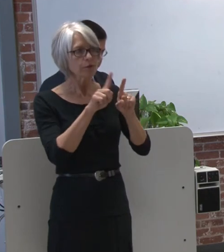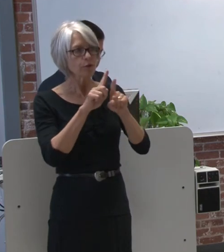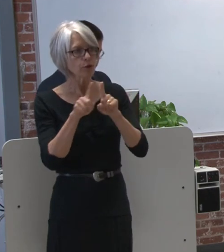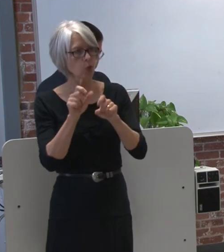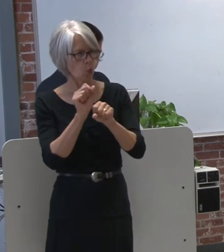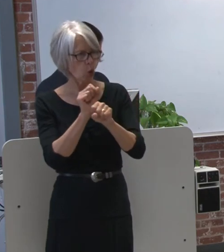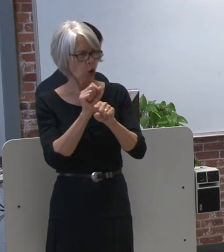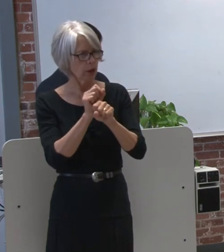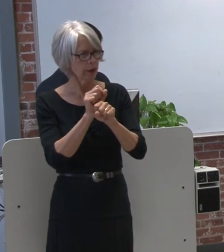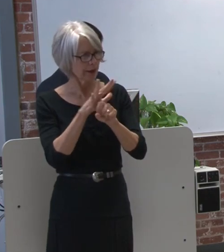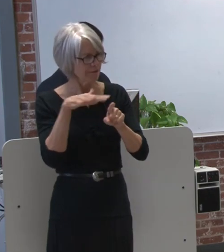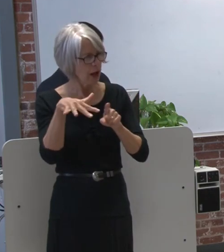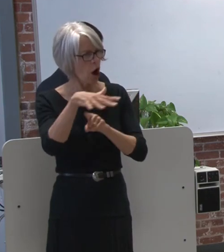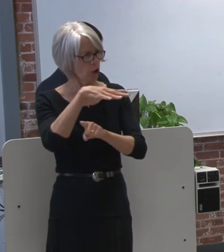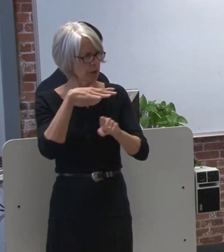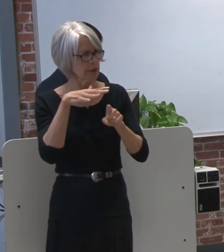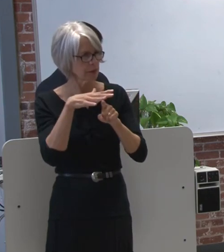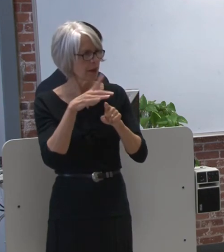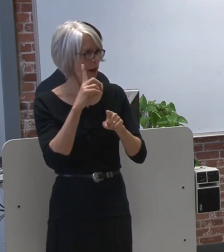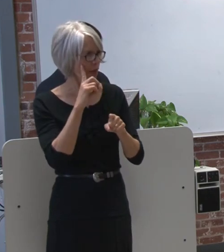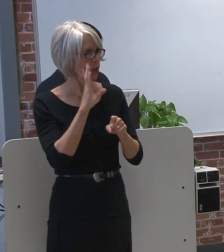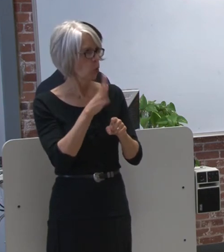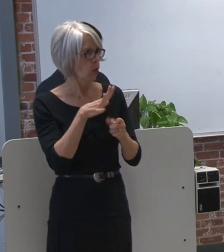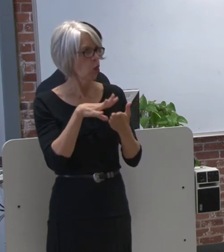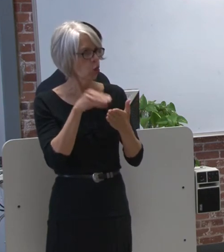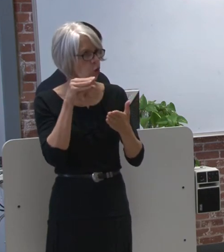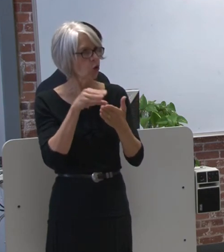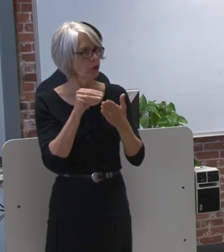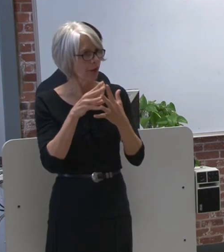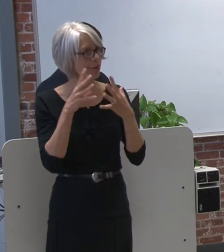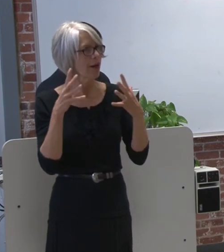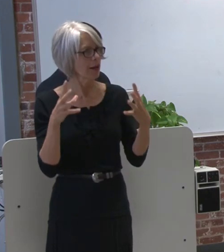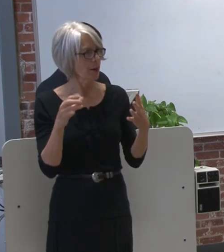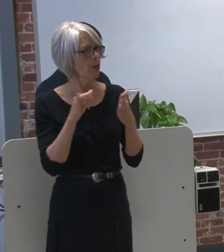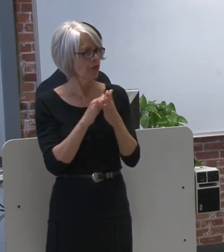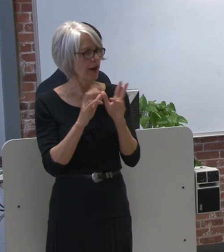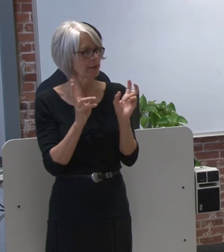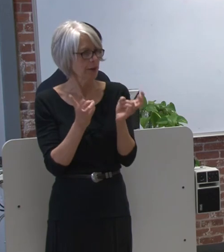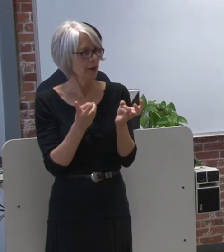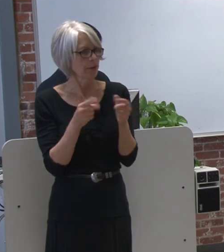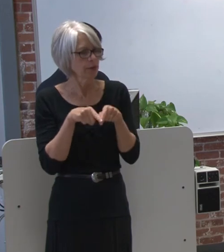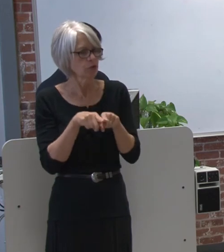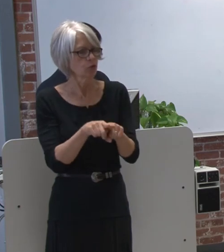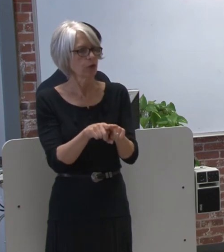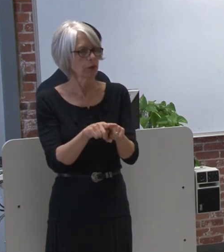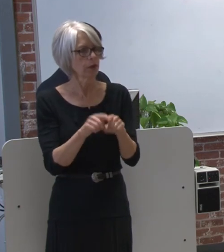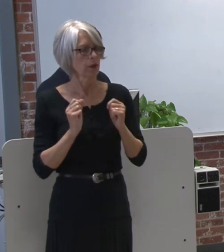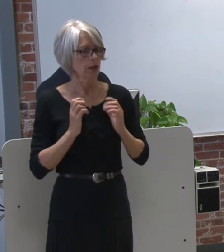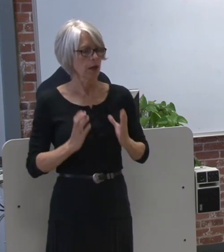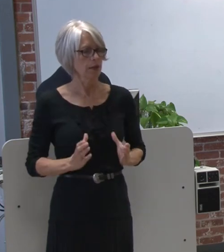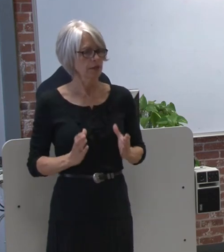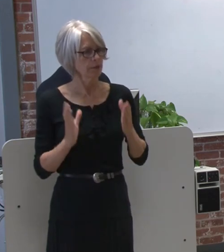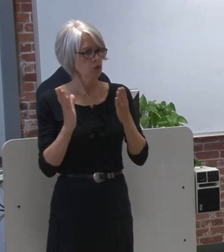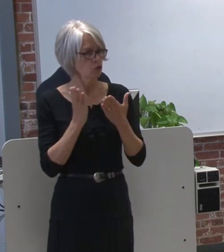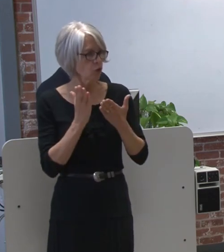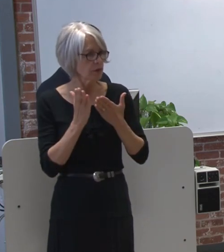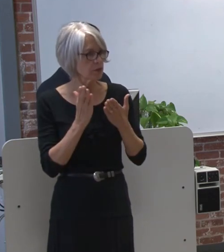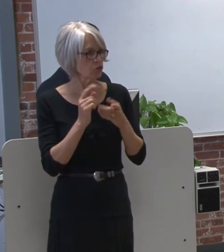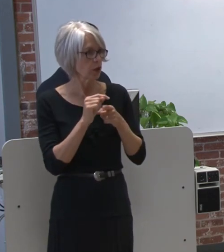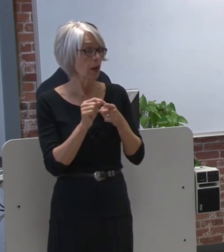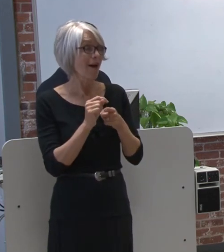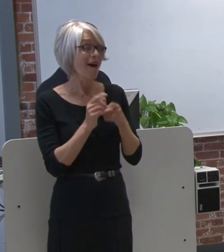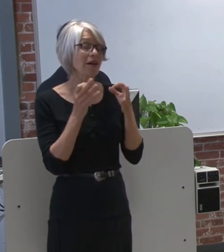think you'll learn a lot about that in your customer service training. And so I would, you know, definitely recommend that you highlight that